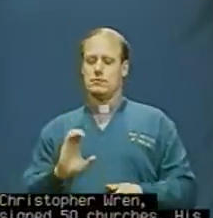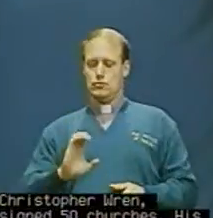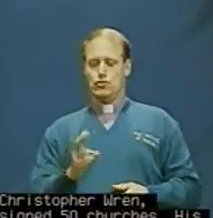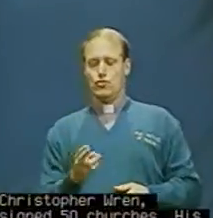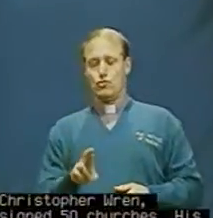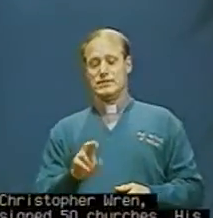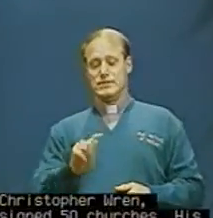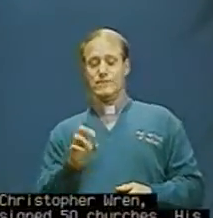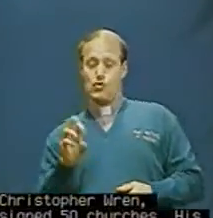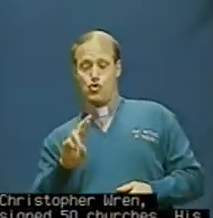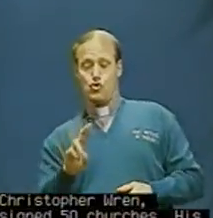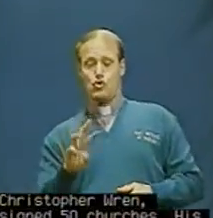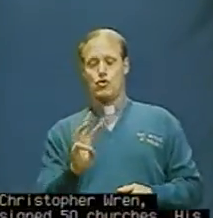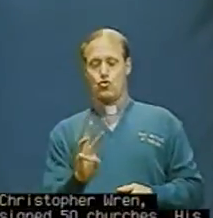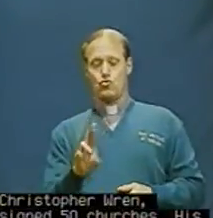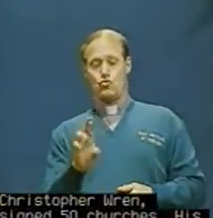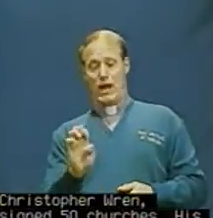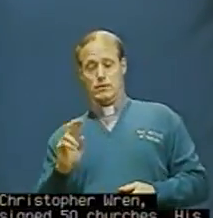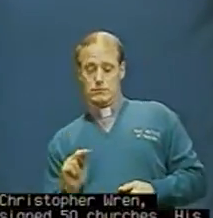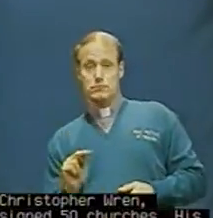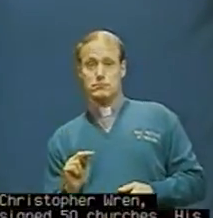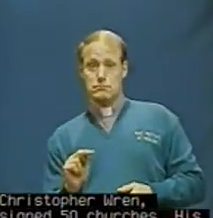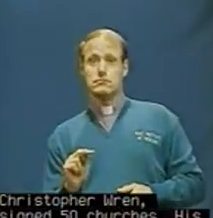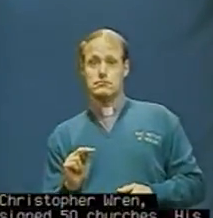Christopher Wren, designed 50 churches.